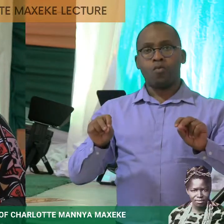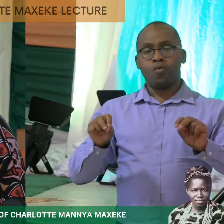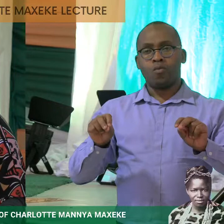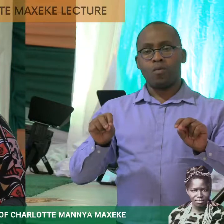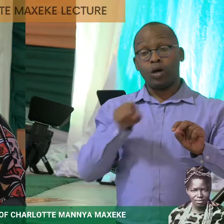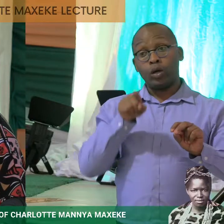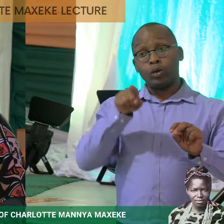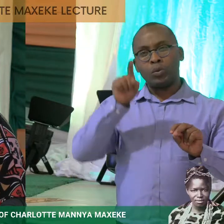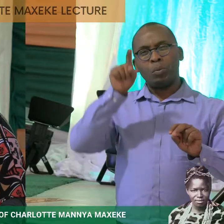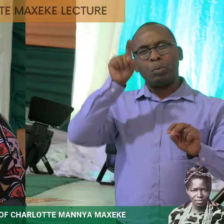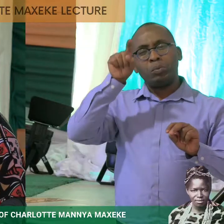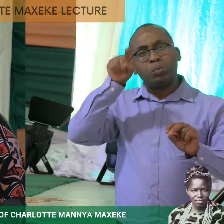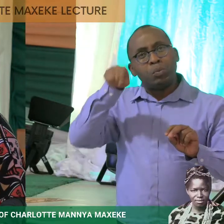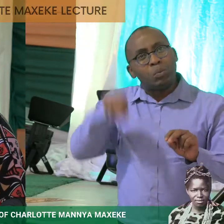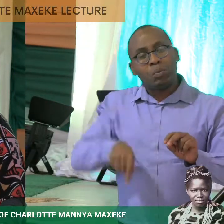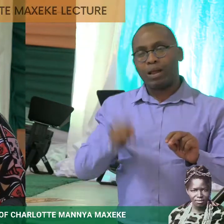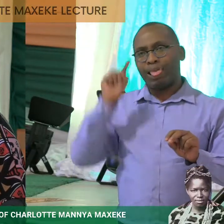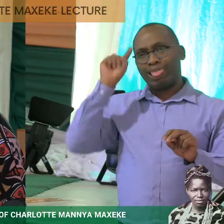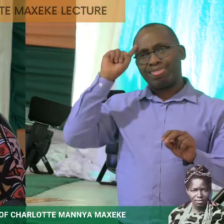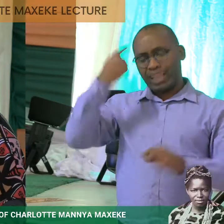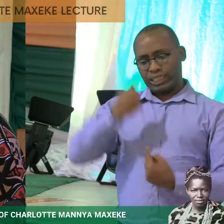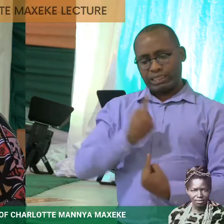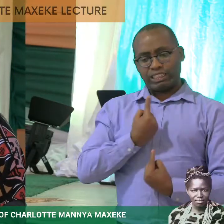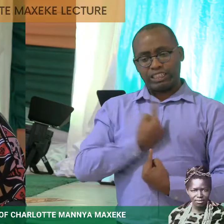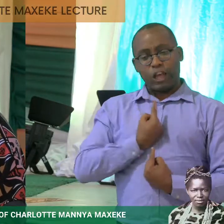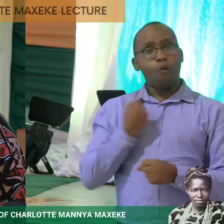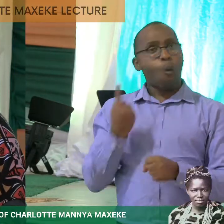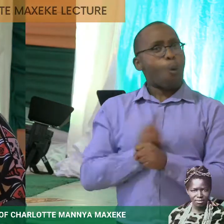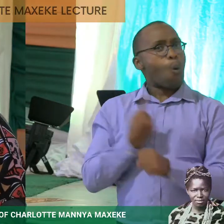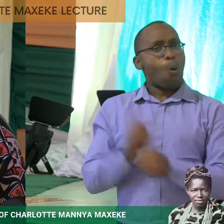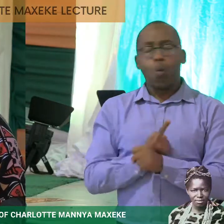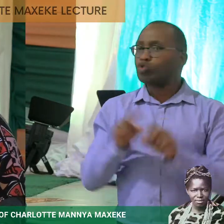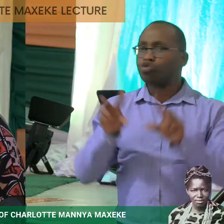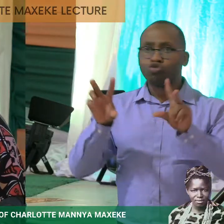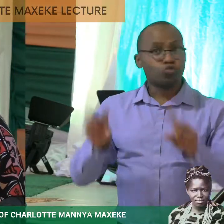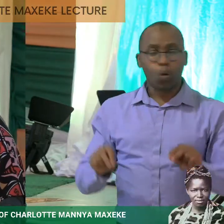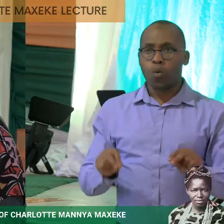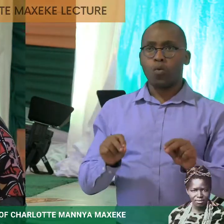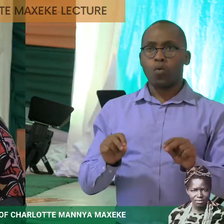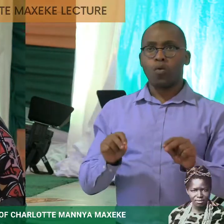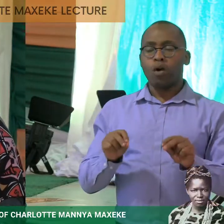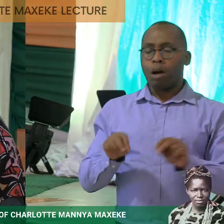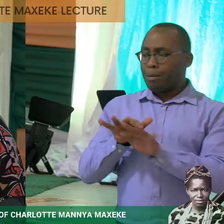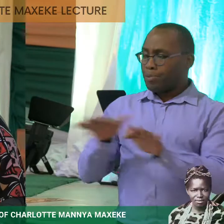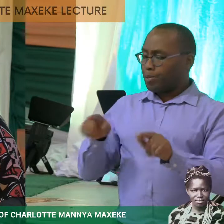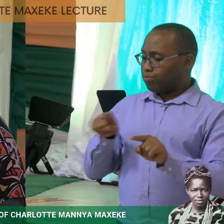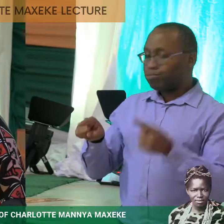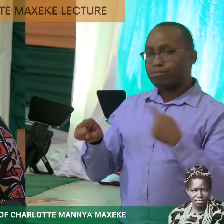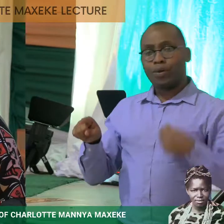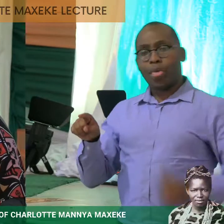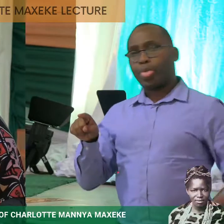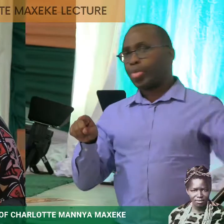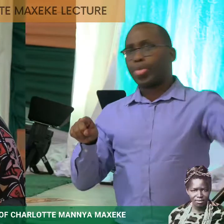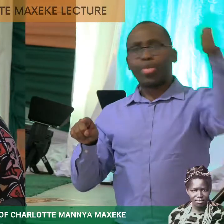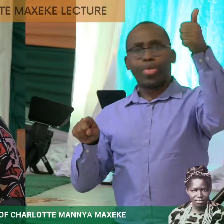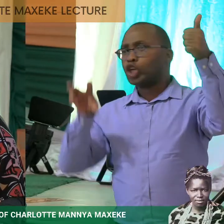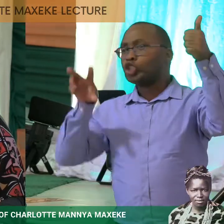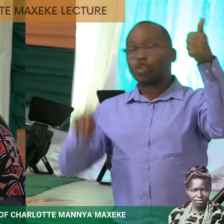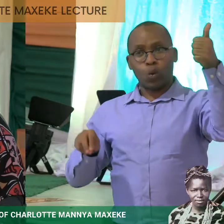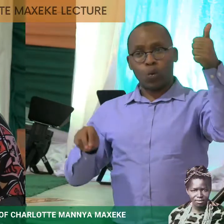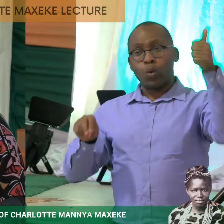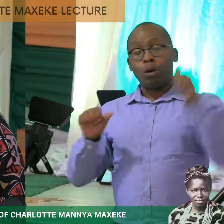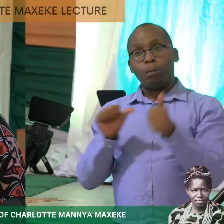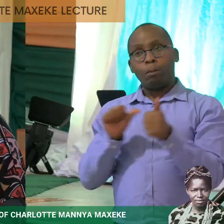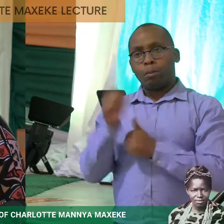self and do not live above your people, but live with them.